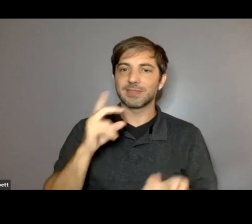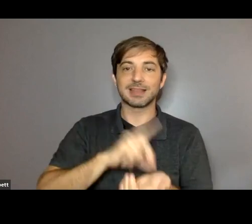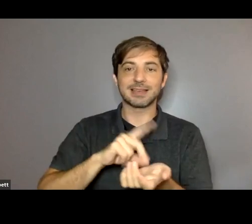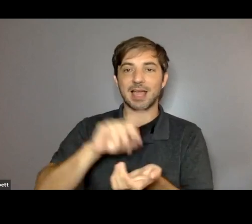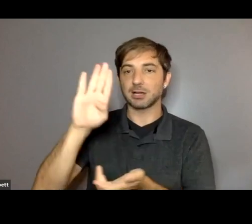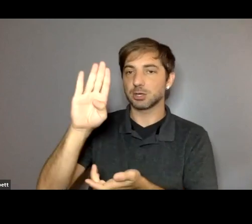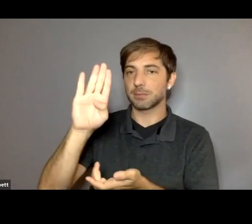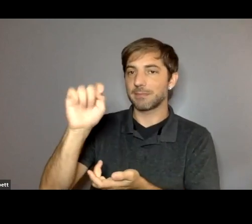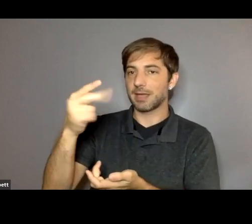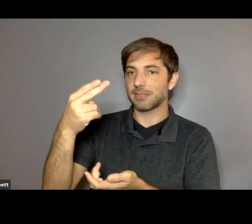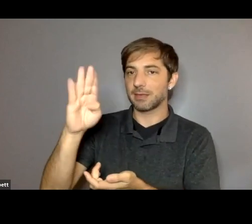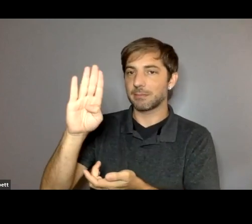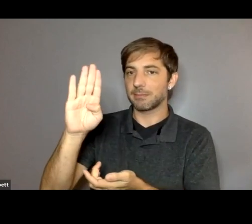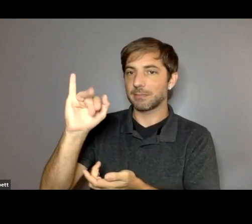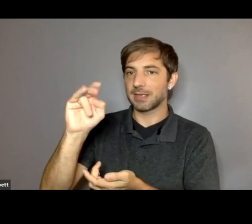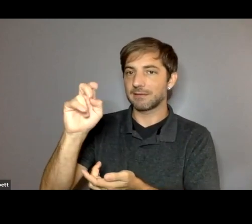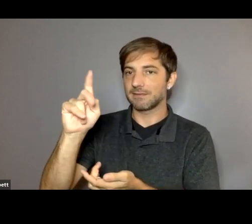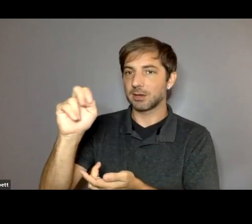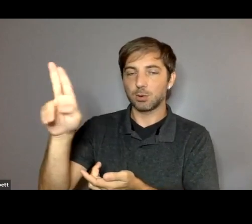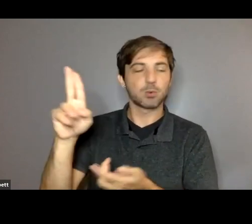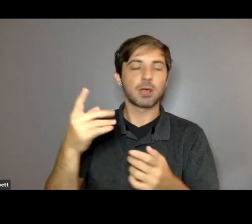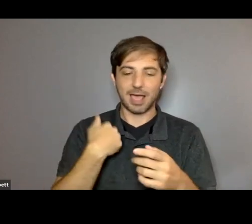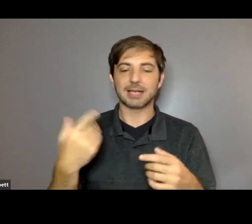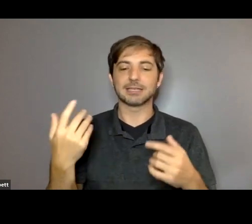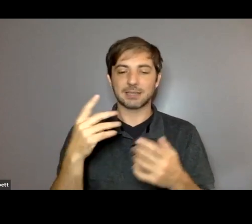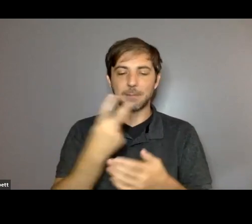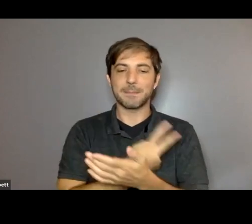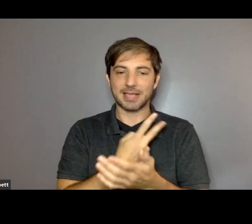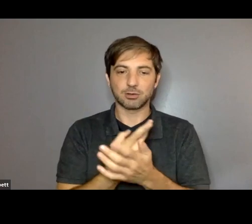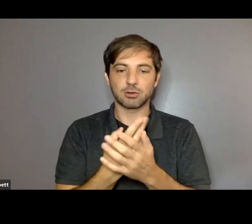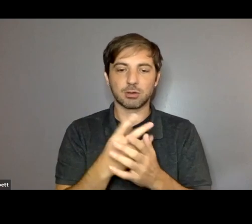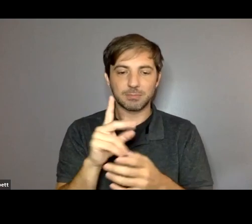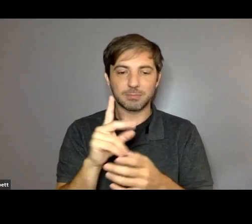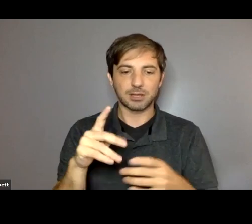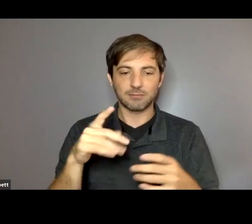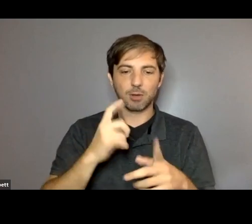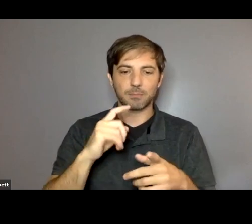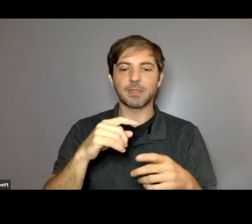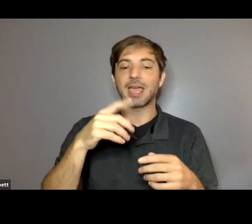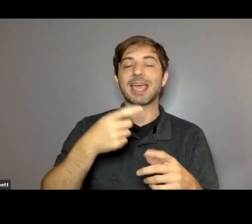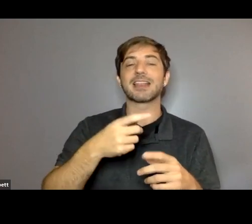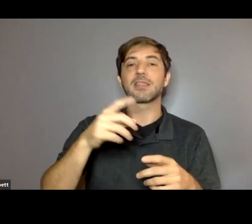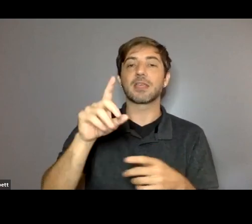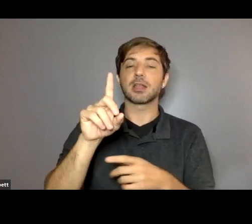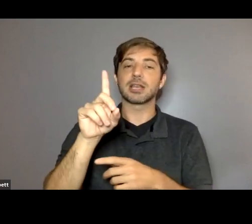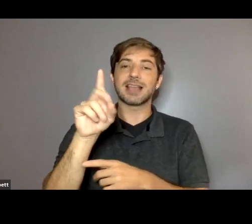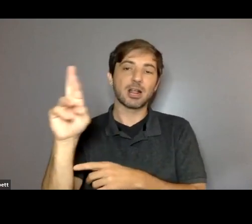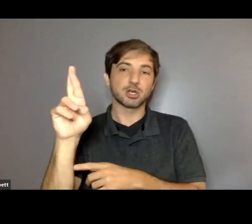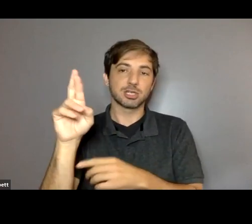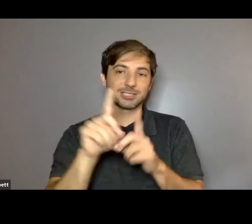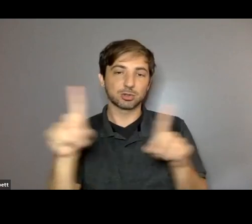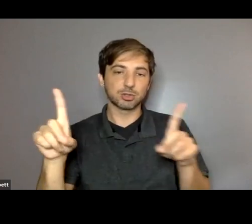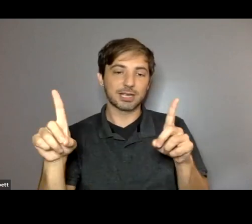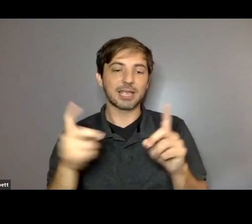in sociology and arts administration from Indiana University and a doctorate of organizational leadership from